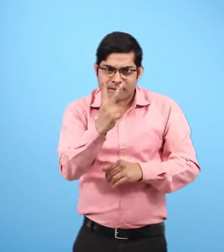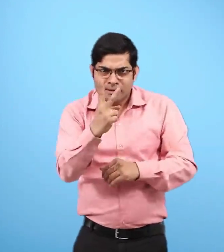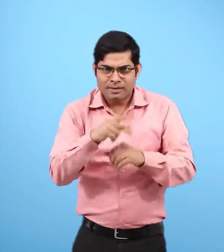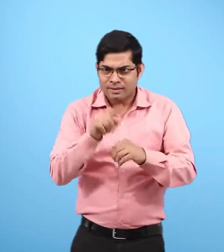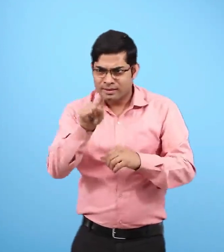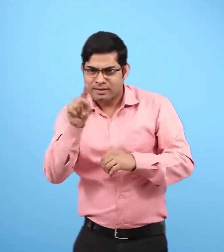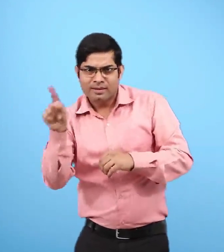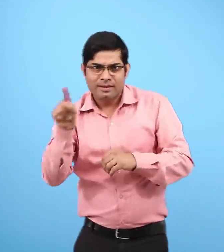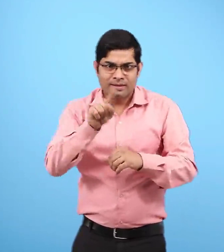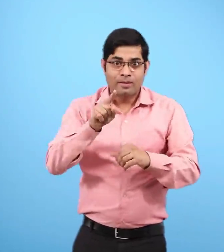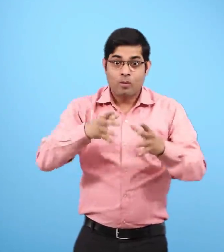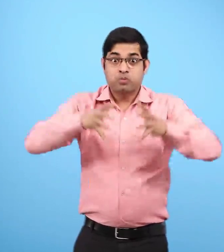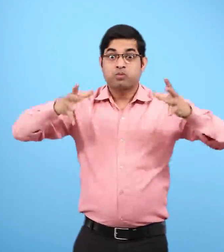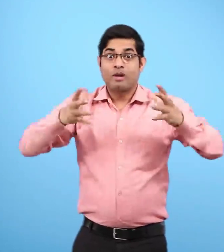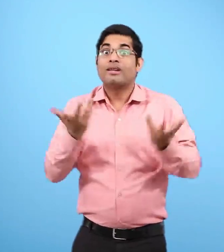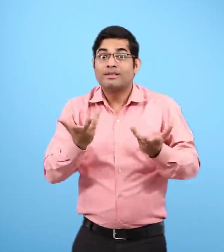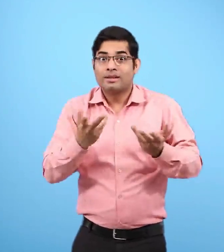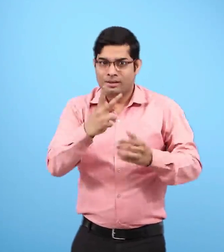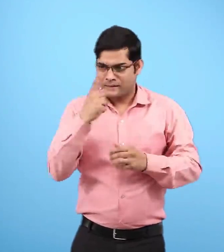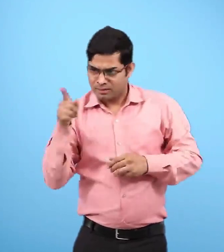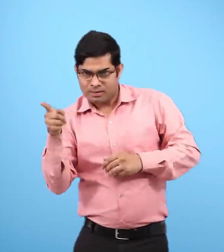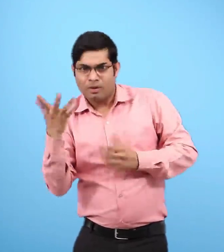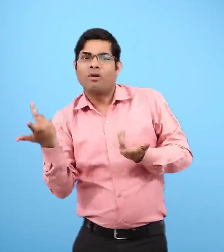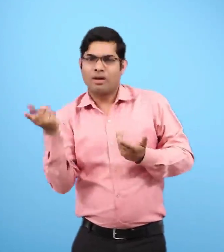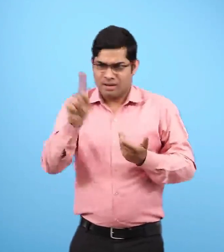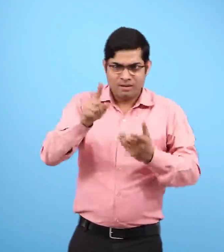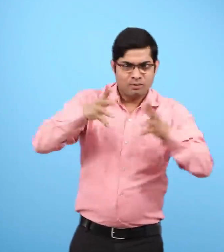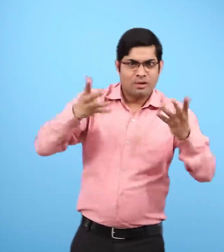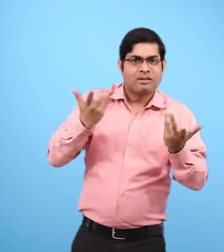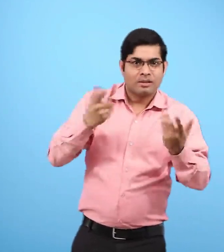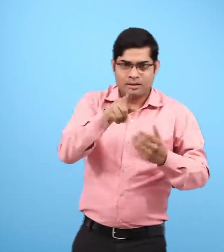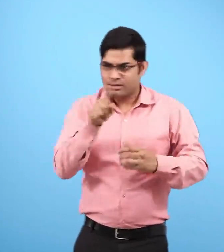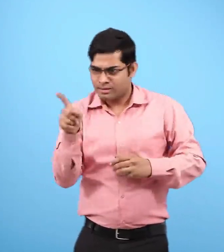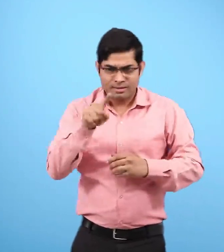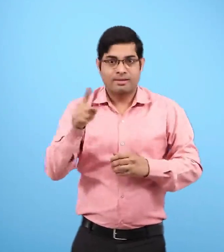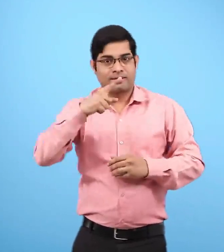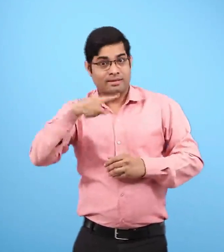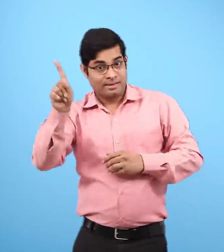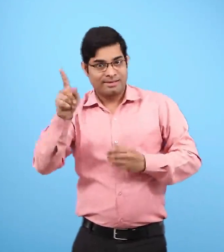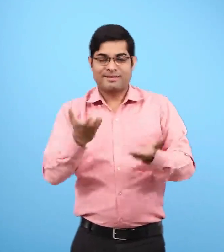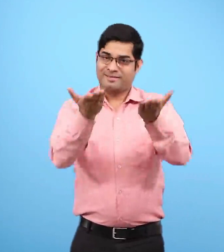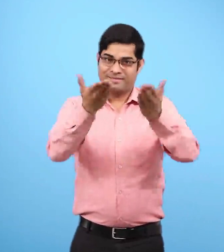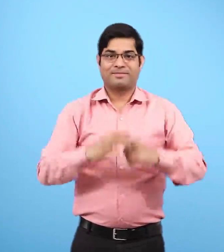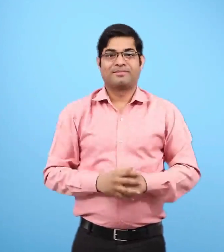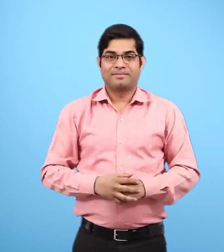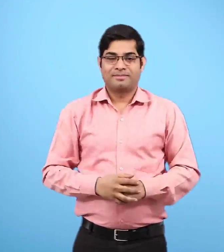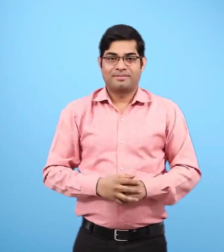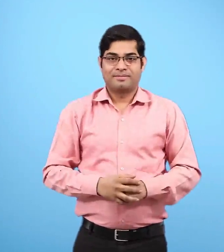tell which one is thicker, tree trunk 1 or tree trunk 2.